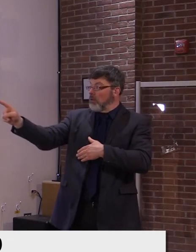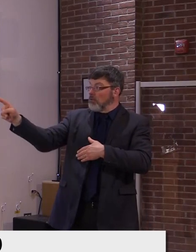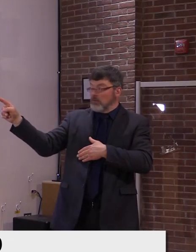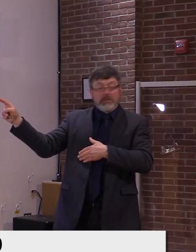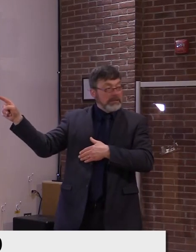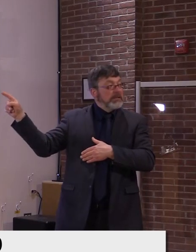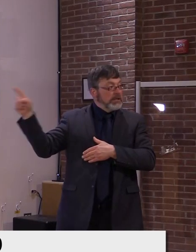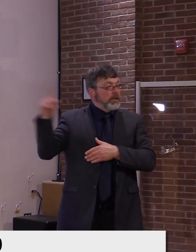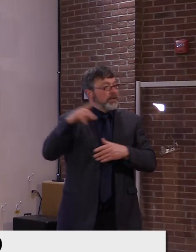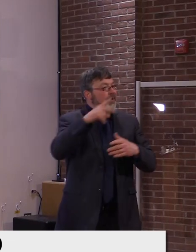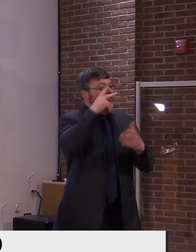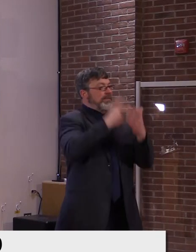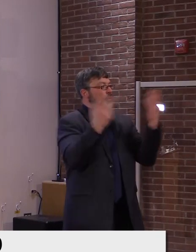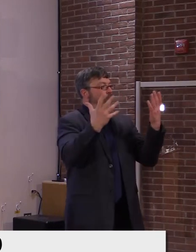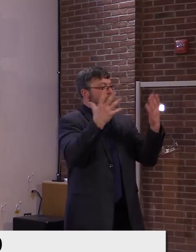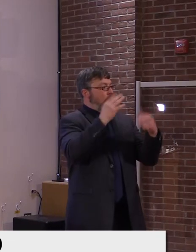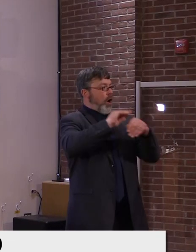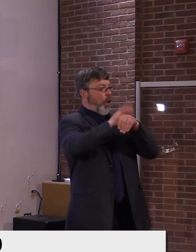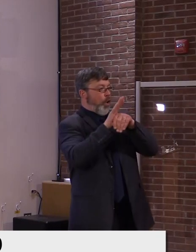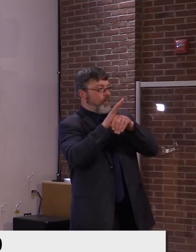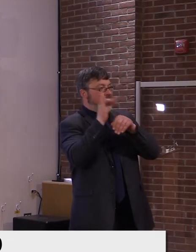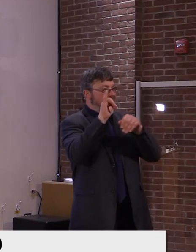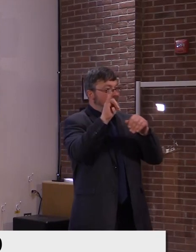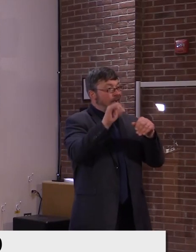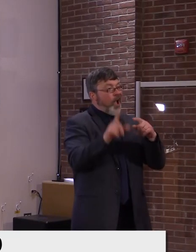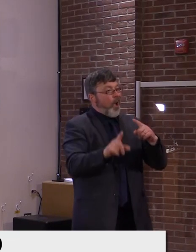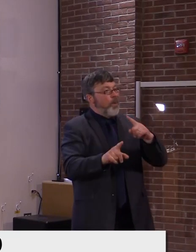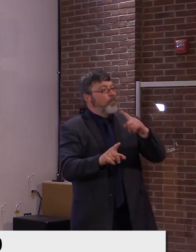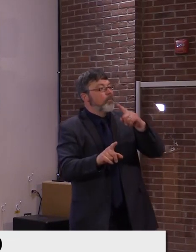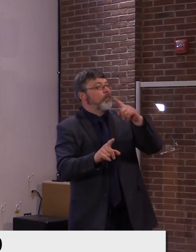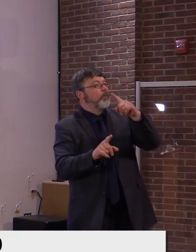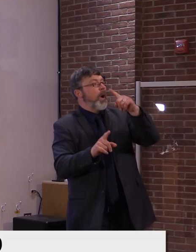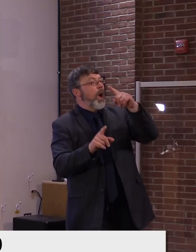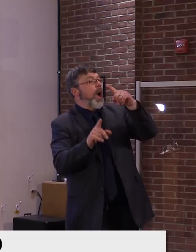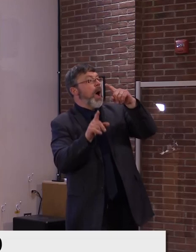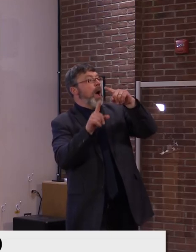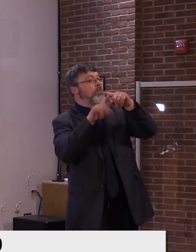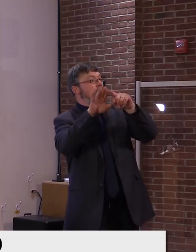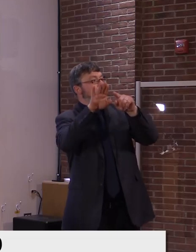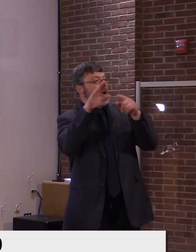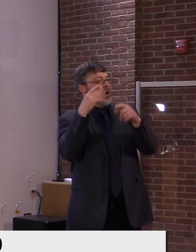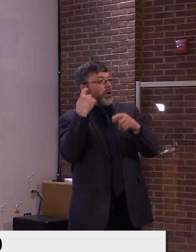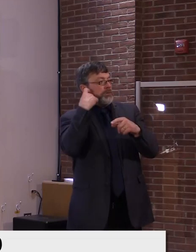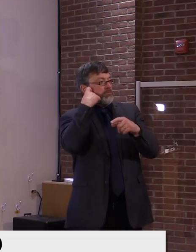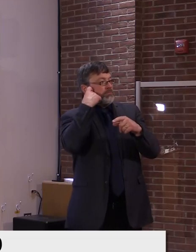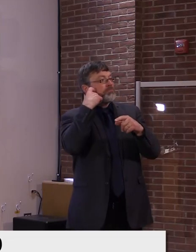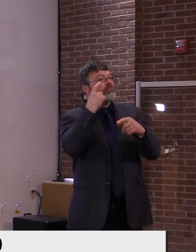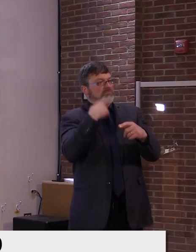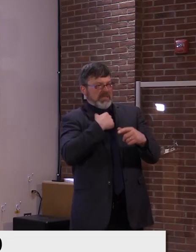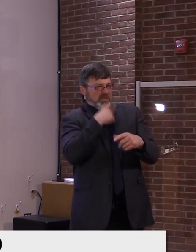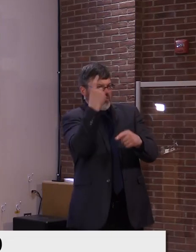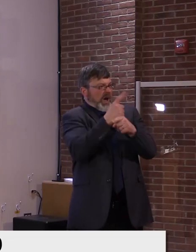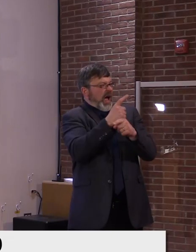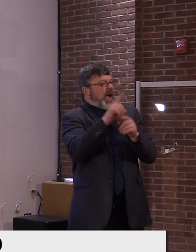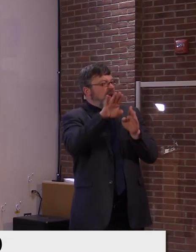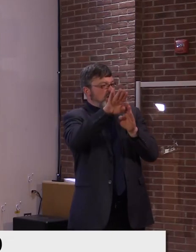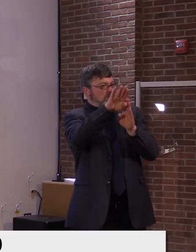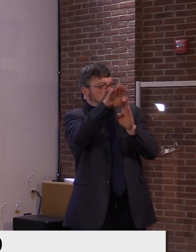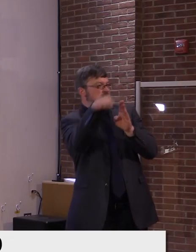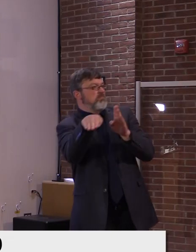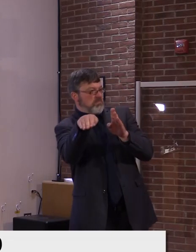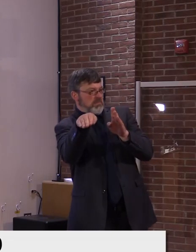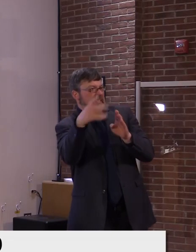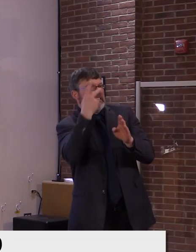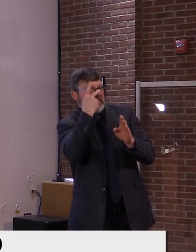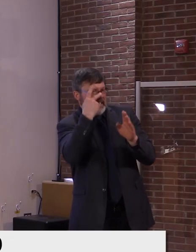7 to 10 days. But then, very fortunately, our trajectory changed about a week or so ago, and that changed significantly